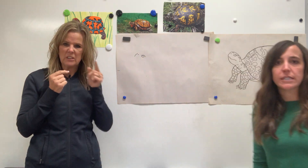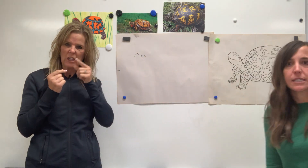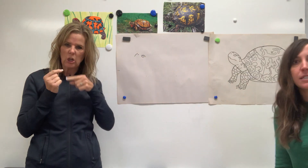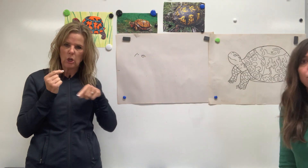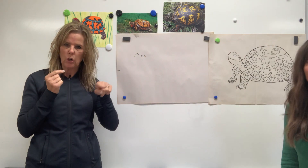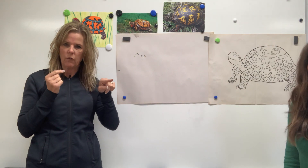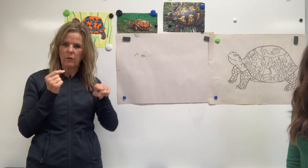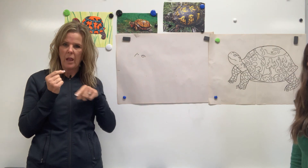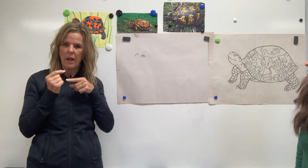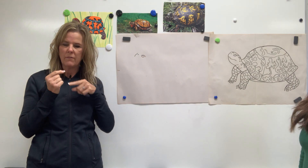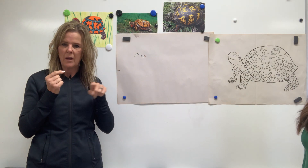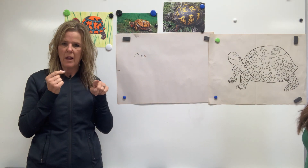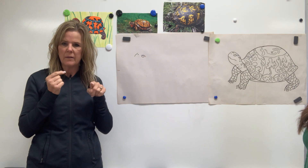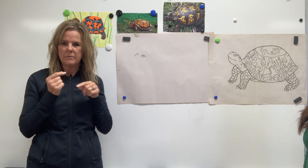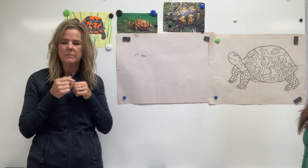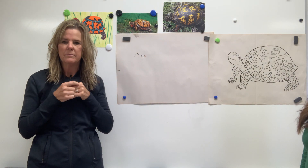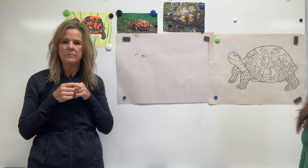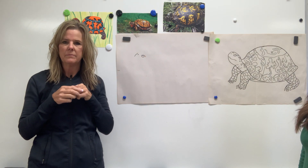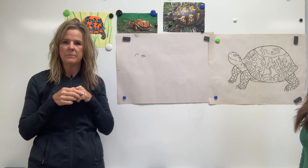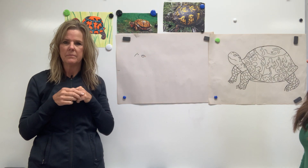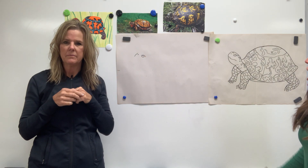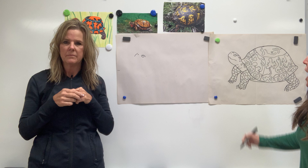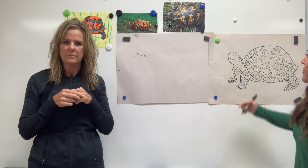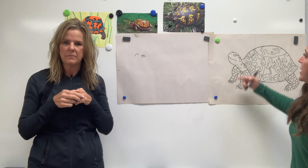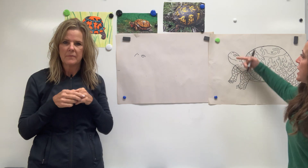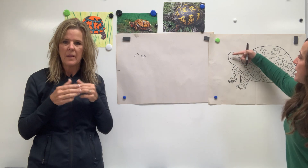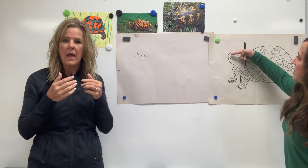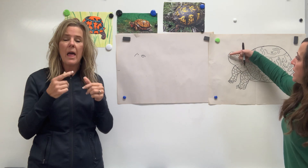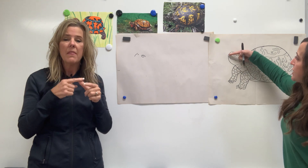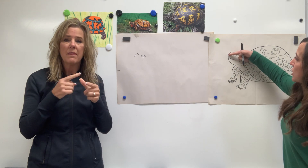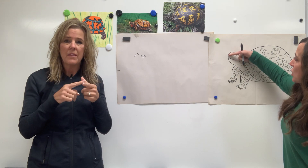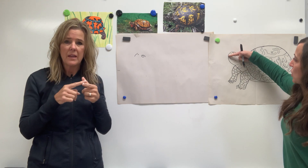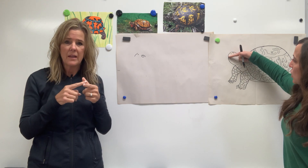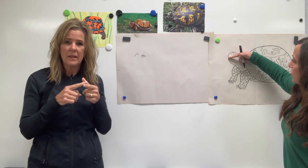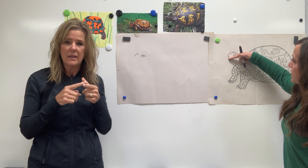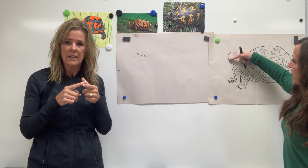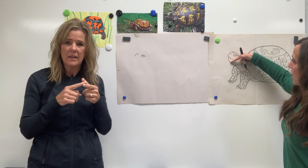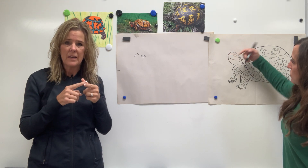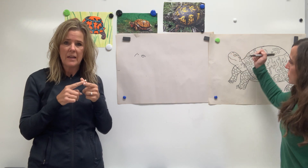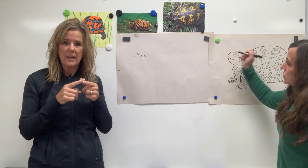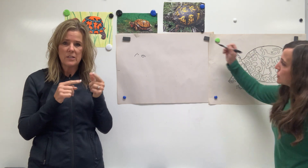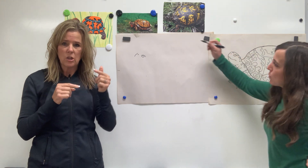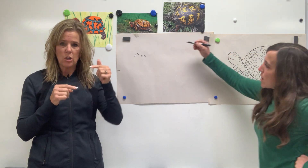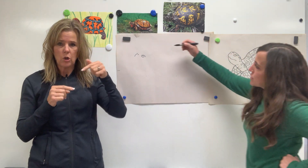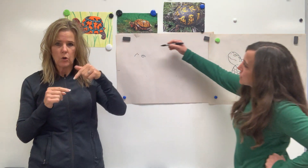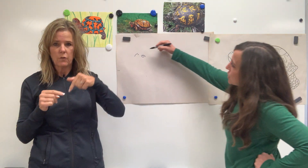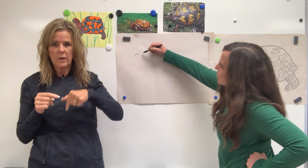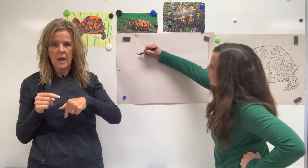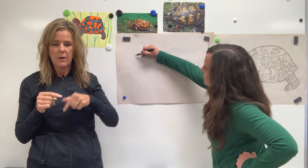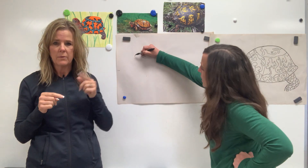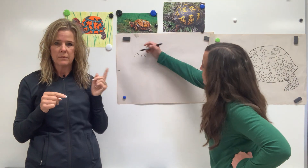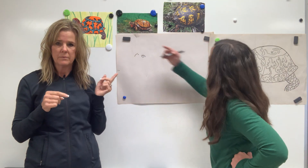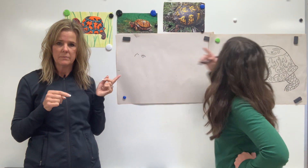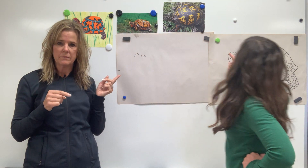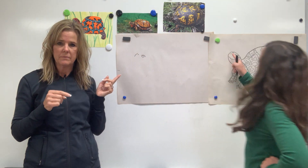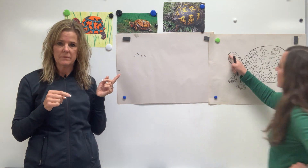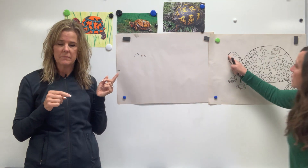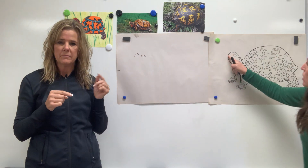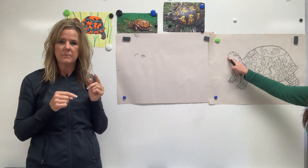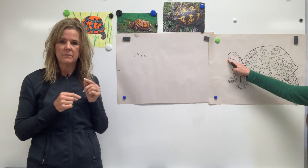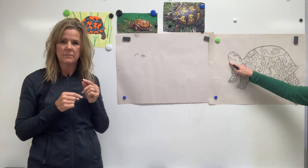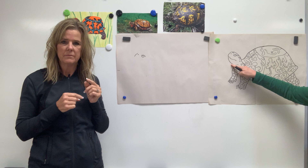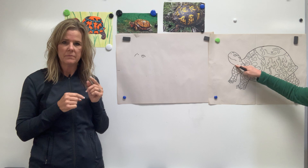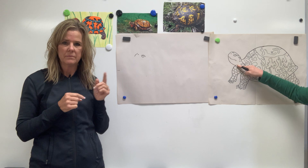line or a slanted straight line just a little ways. And then it's gonna curve down. So watch, it's gonna curve down and